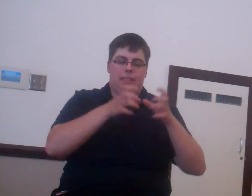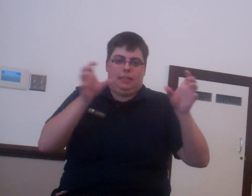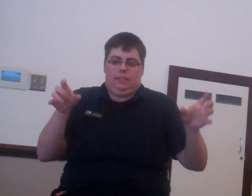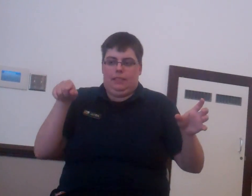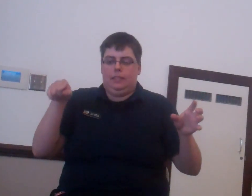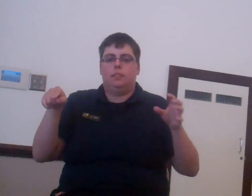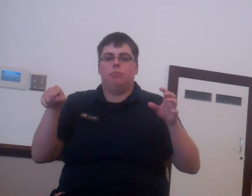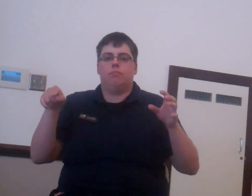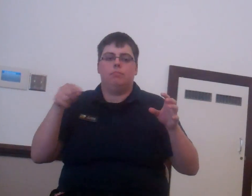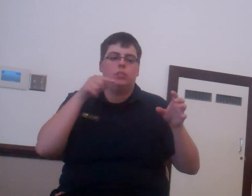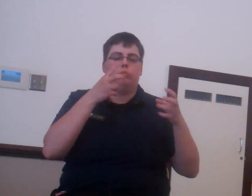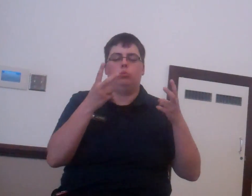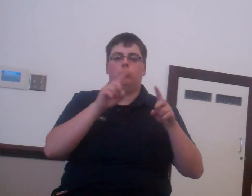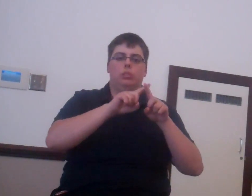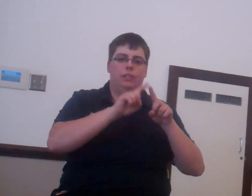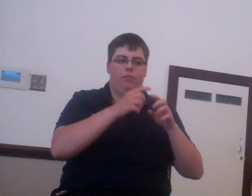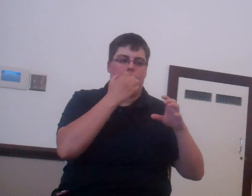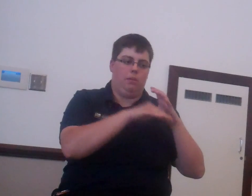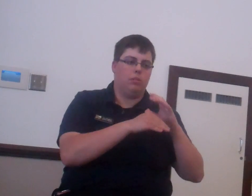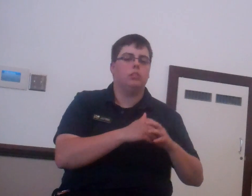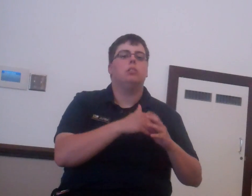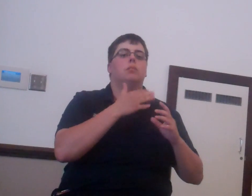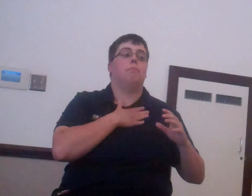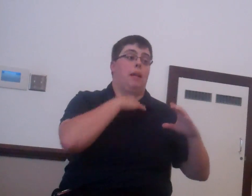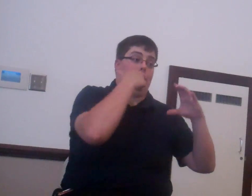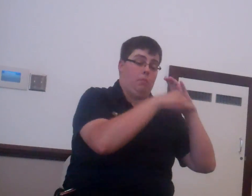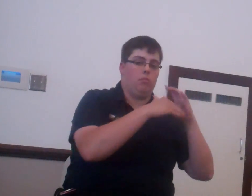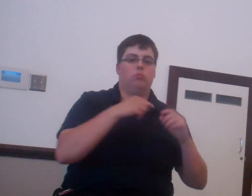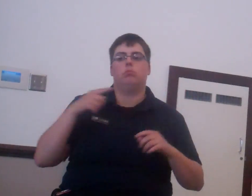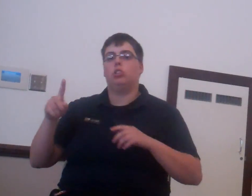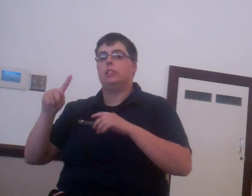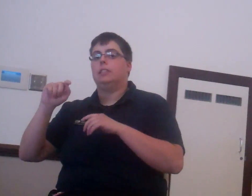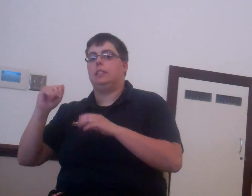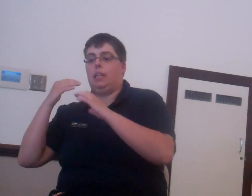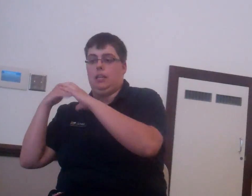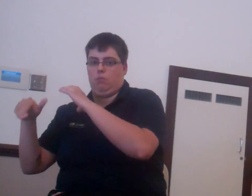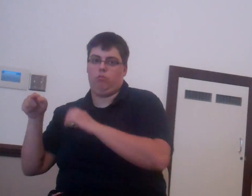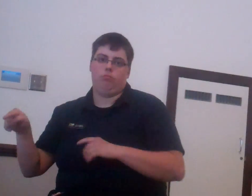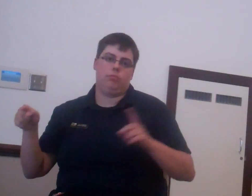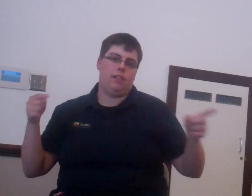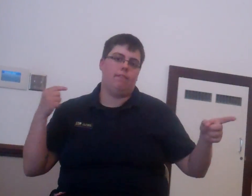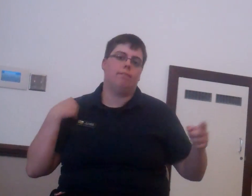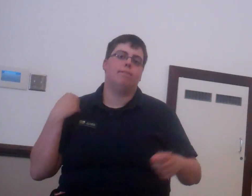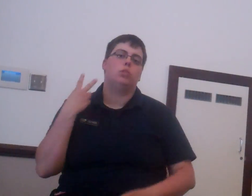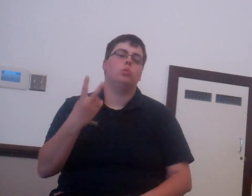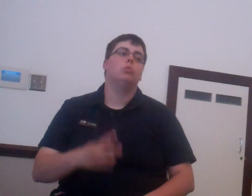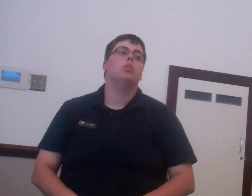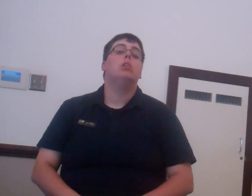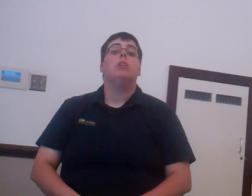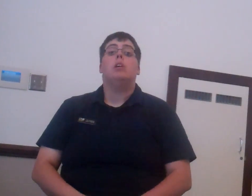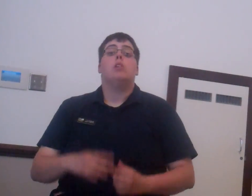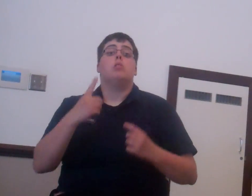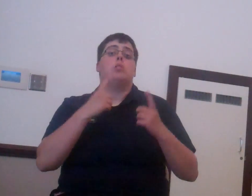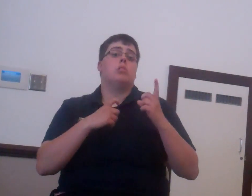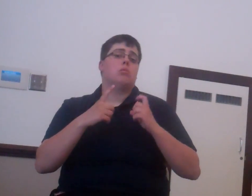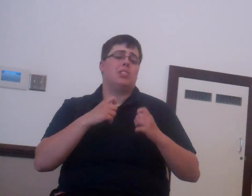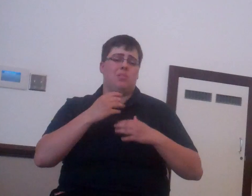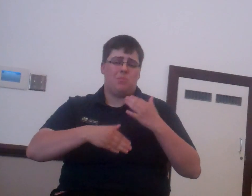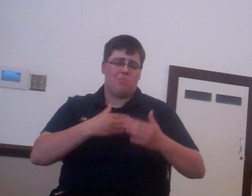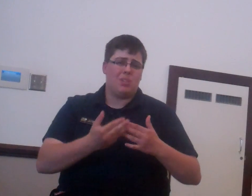her. So if you have any questions on either or on any of this process, let me know or let your TA know and we can help you out.